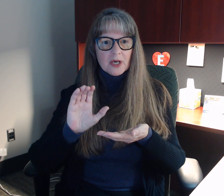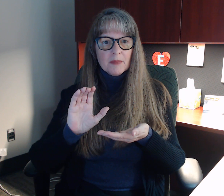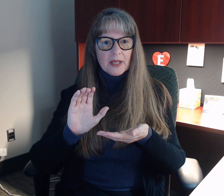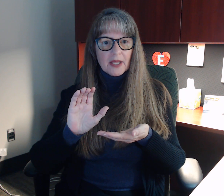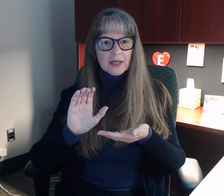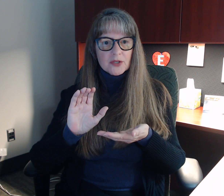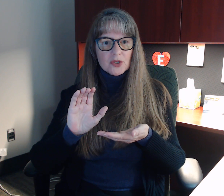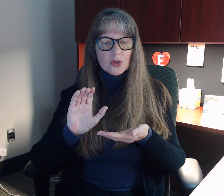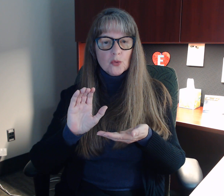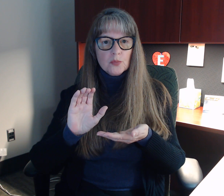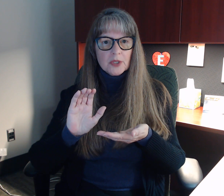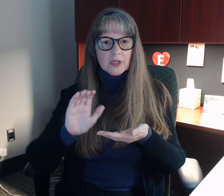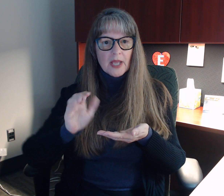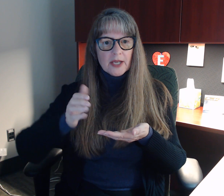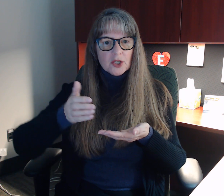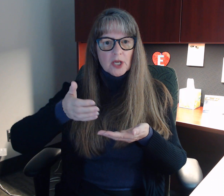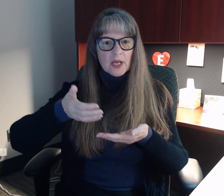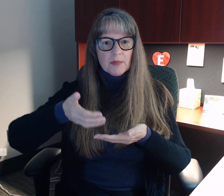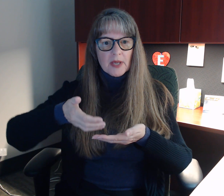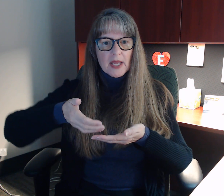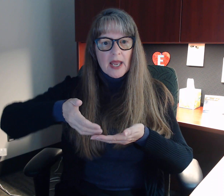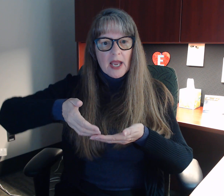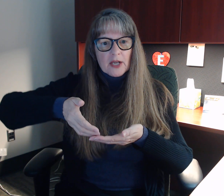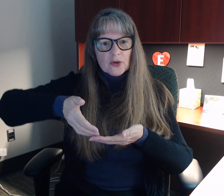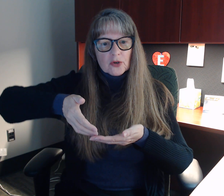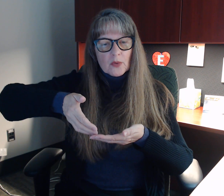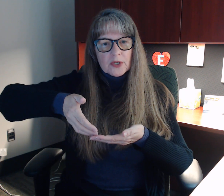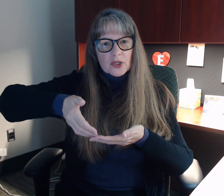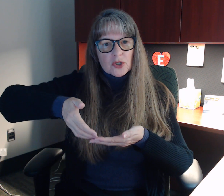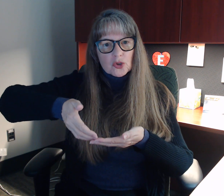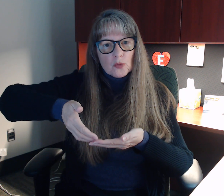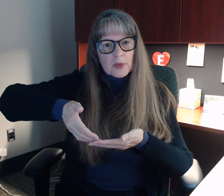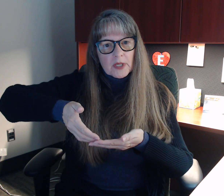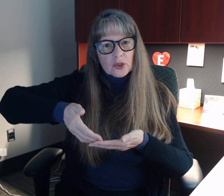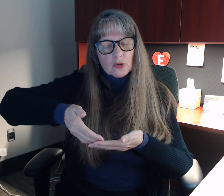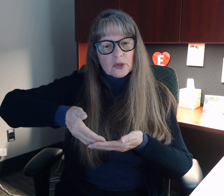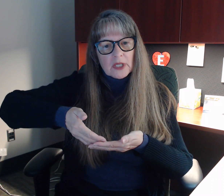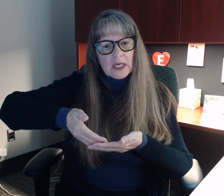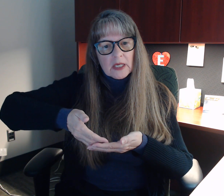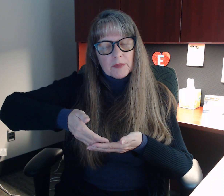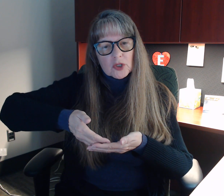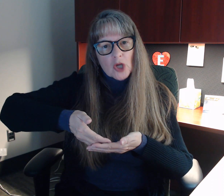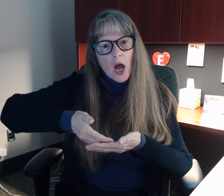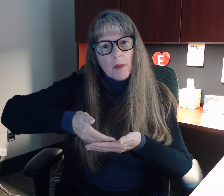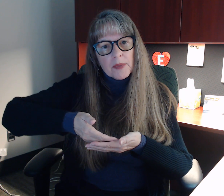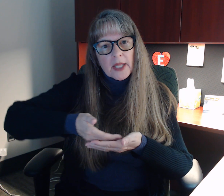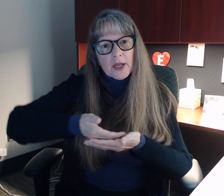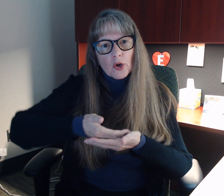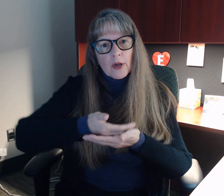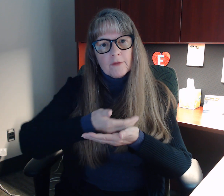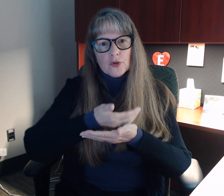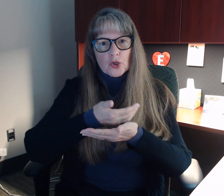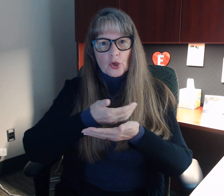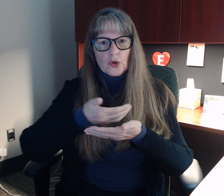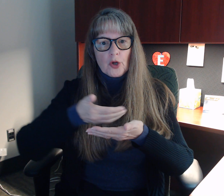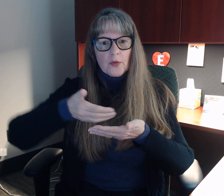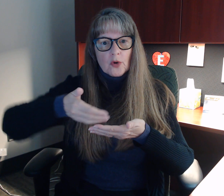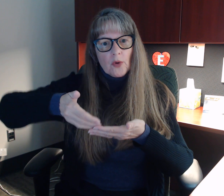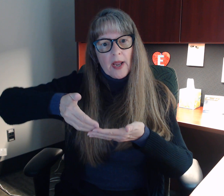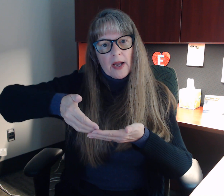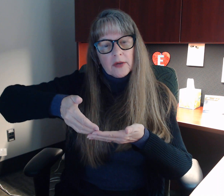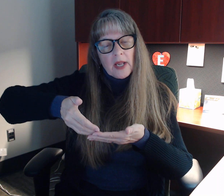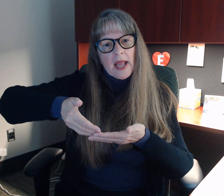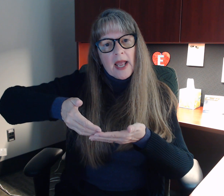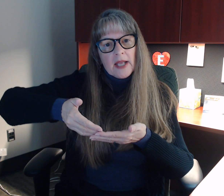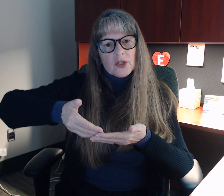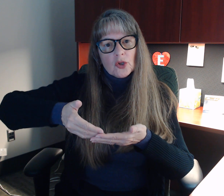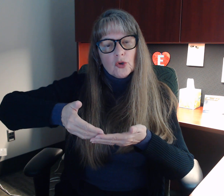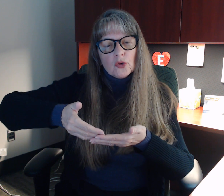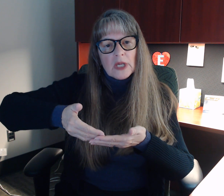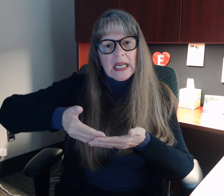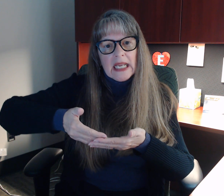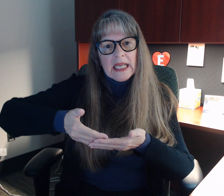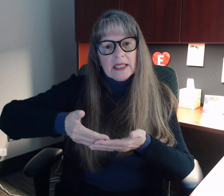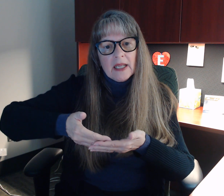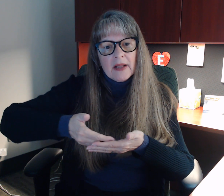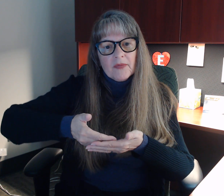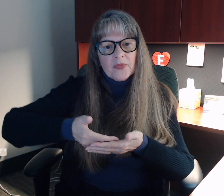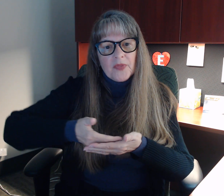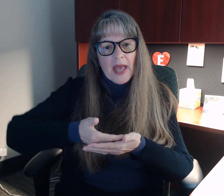like a scooped hand shape, and you're going to scoop it like you're getting up the top layer of dirt on the ground. And so you're getting that